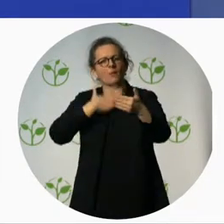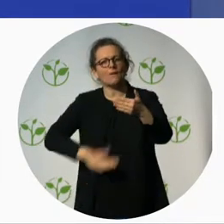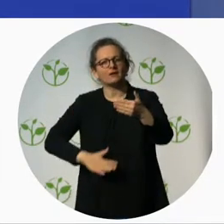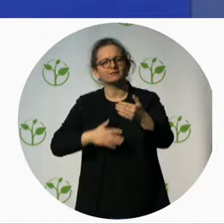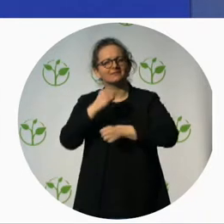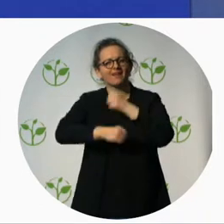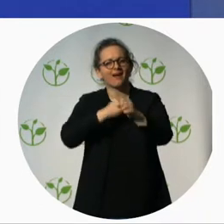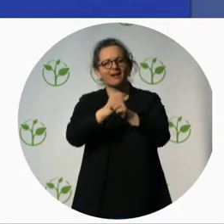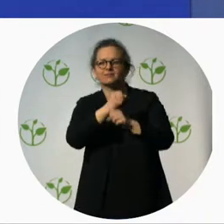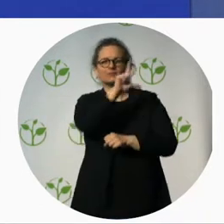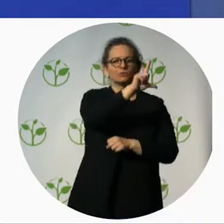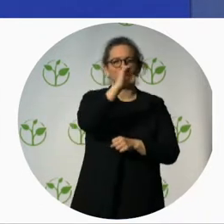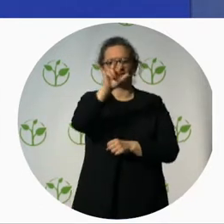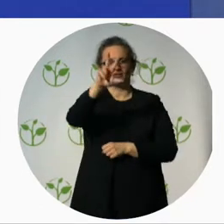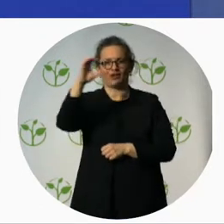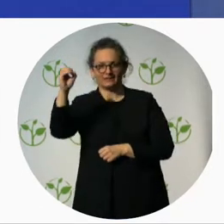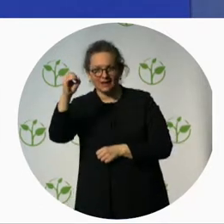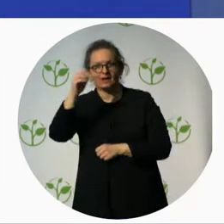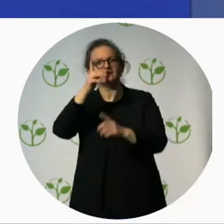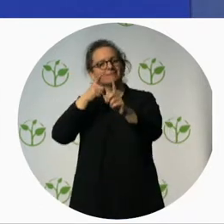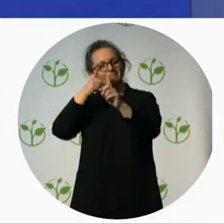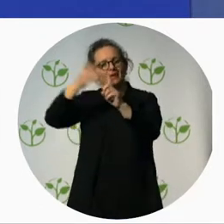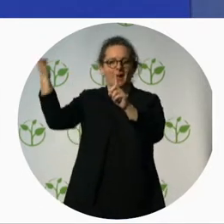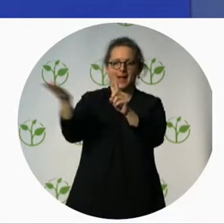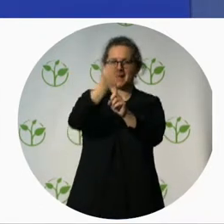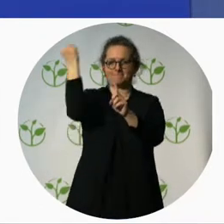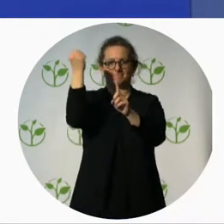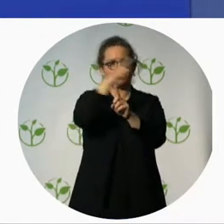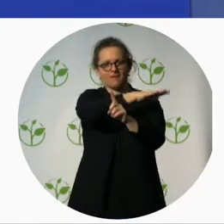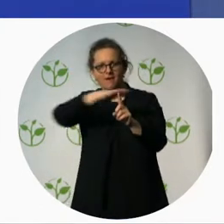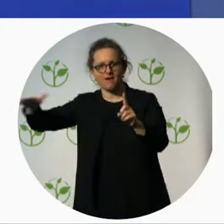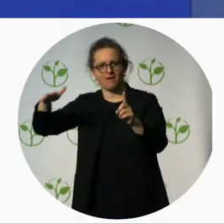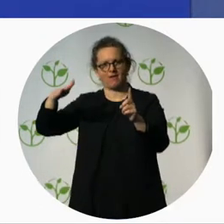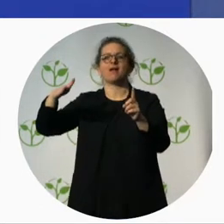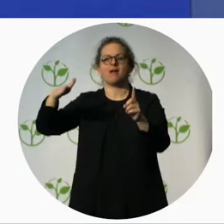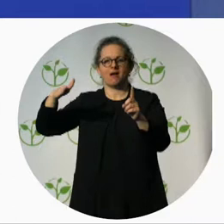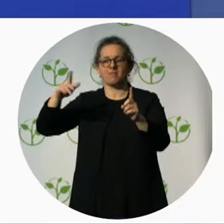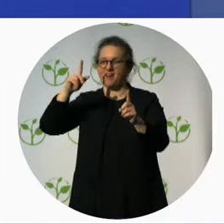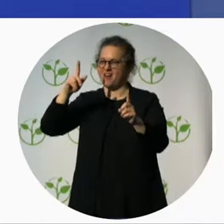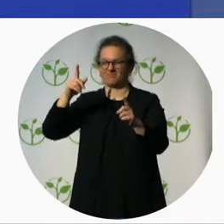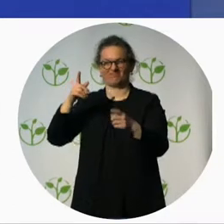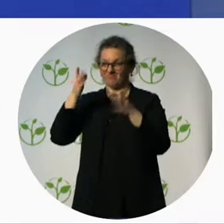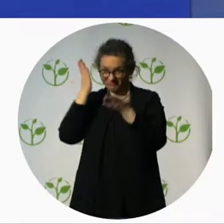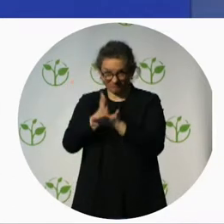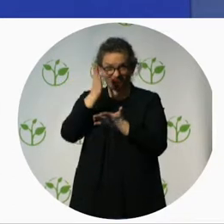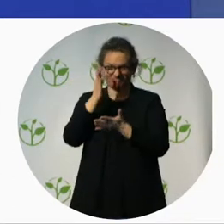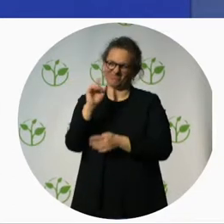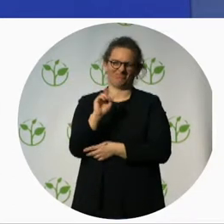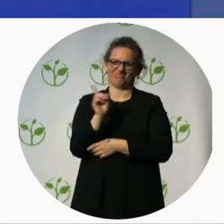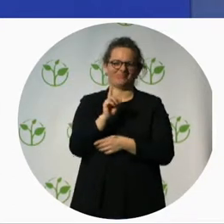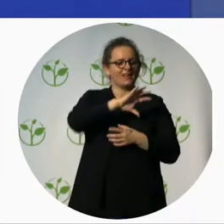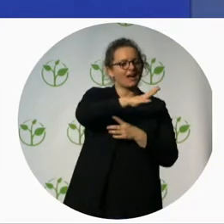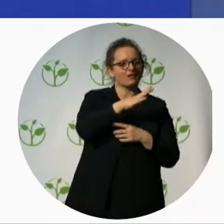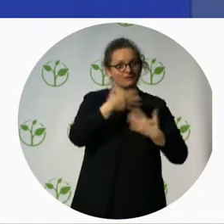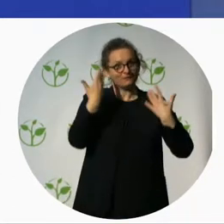disability into the description of these SDGs. We have them in some of the methodologies, but they had